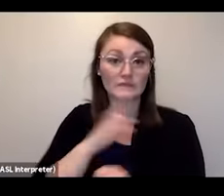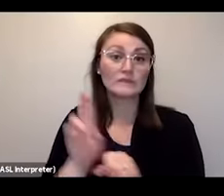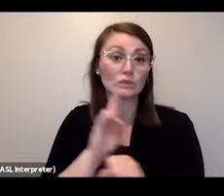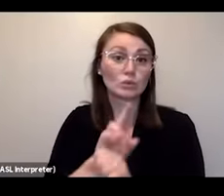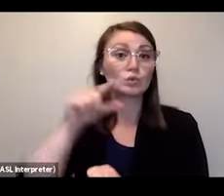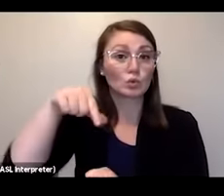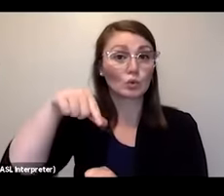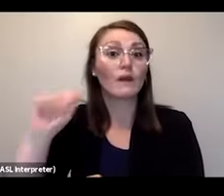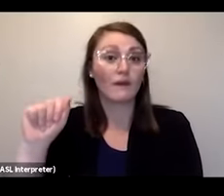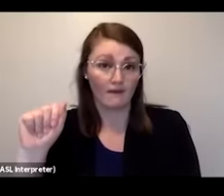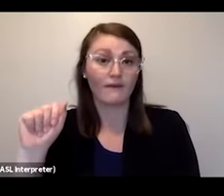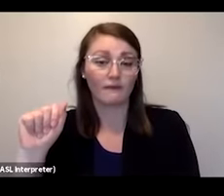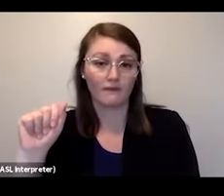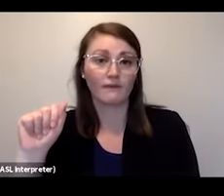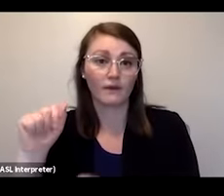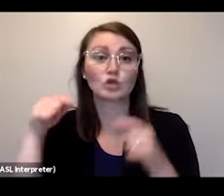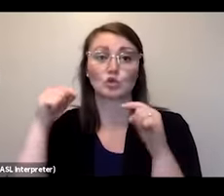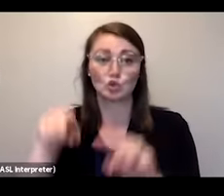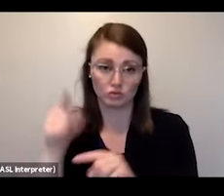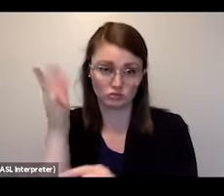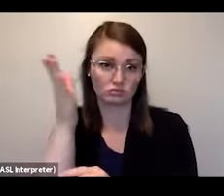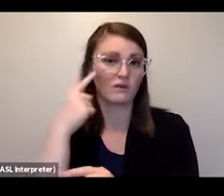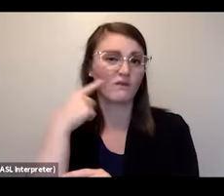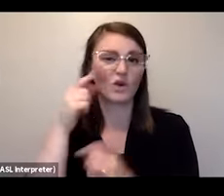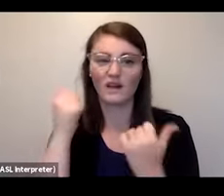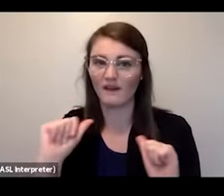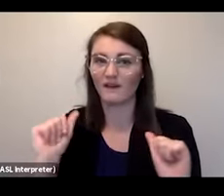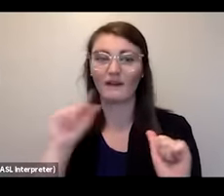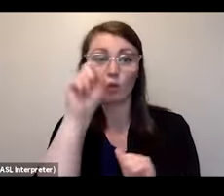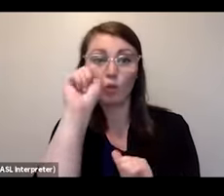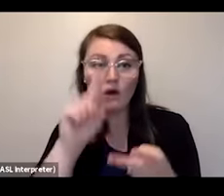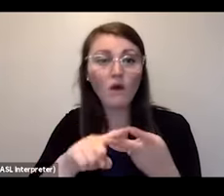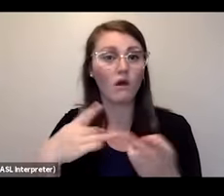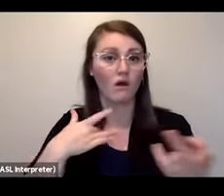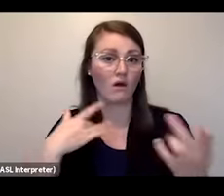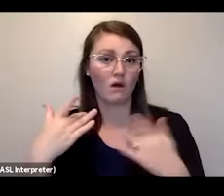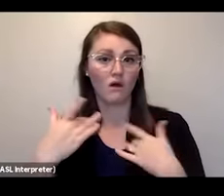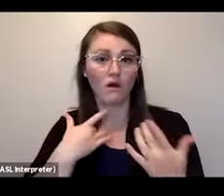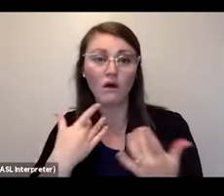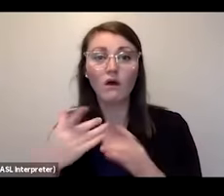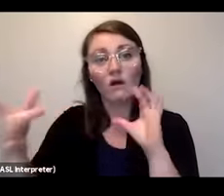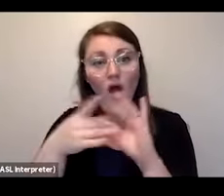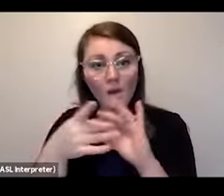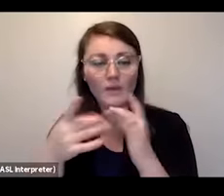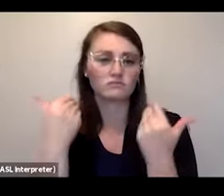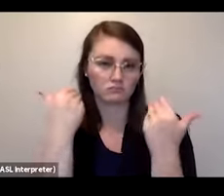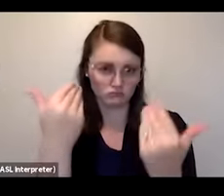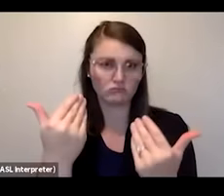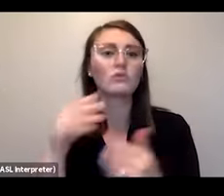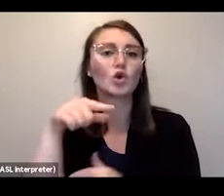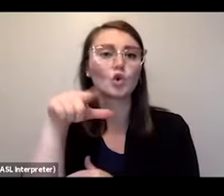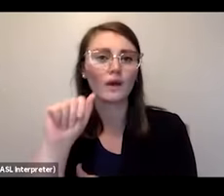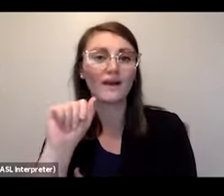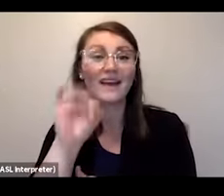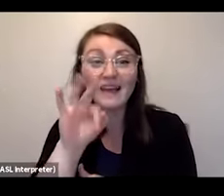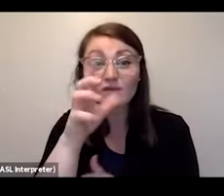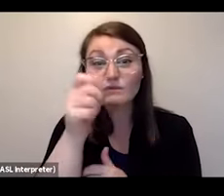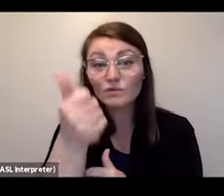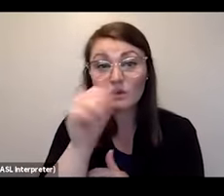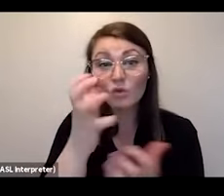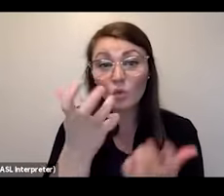you to use the Q&A feature for all of your comments and questions. If you have a question that you wish to ask verbally, you may click